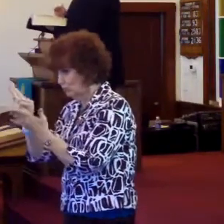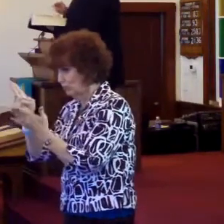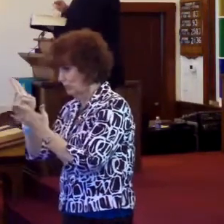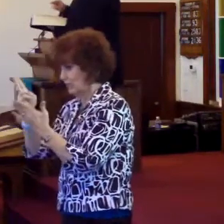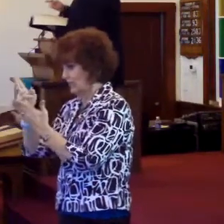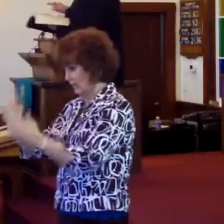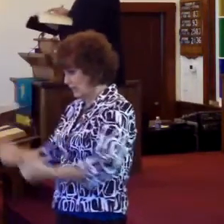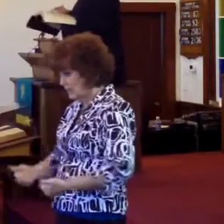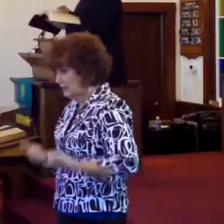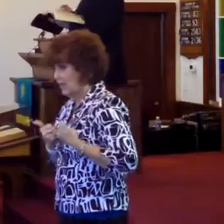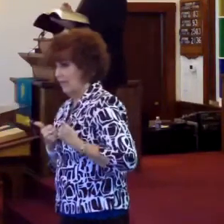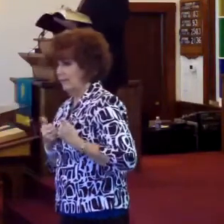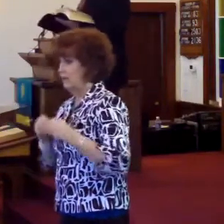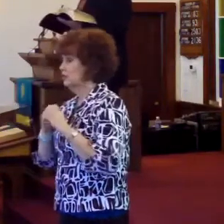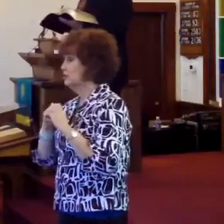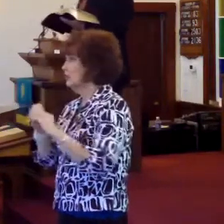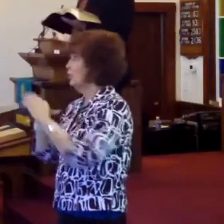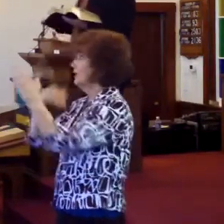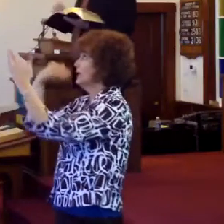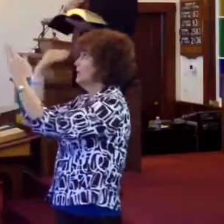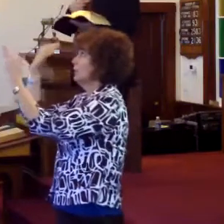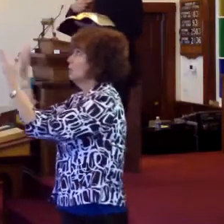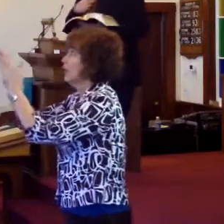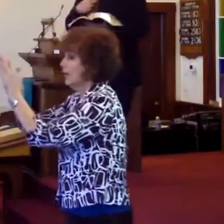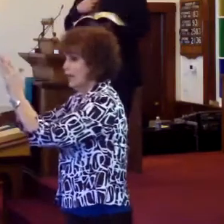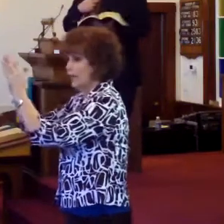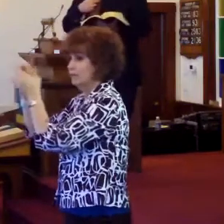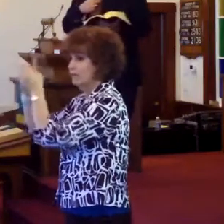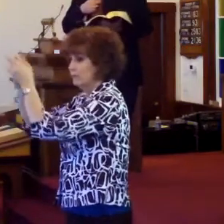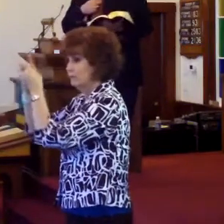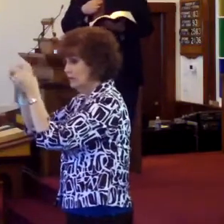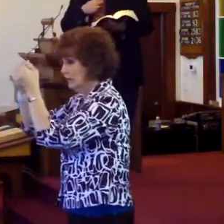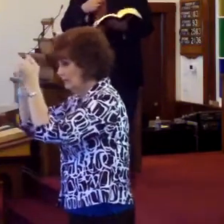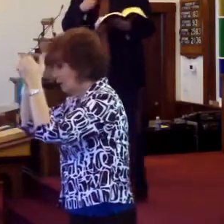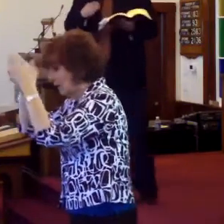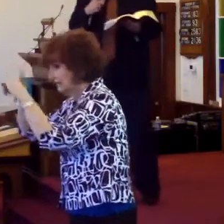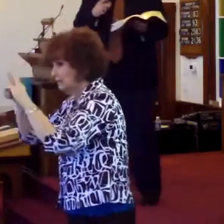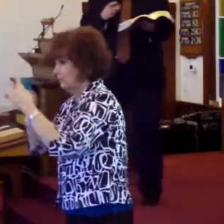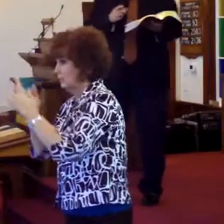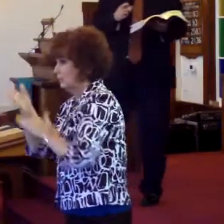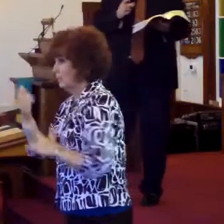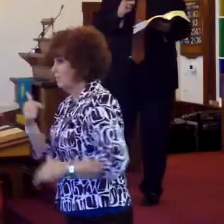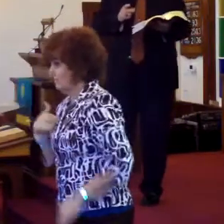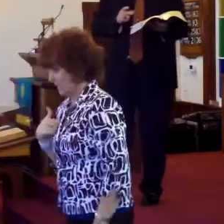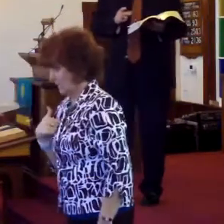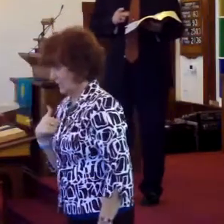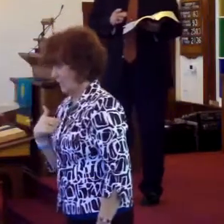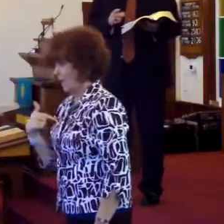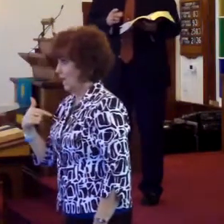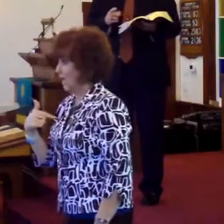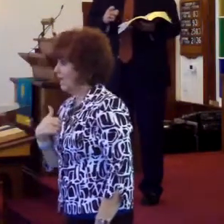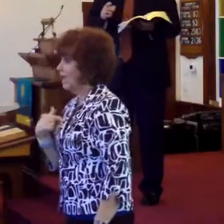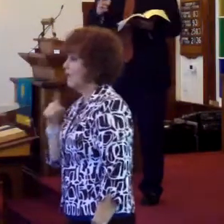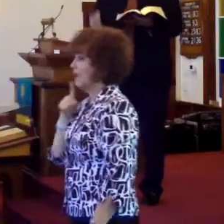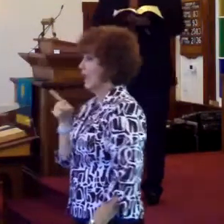the life, and no one comes to the Father except through me. He said, I am the way.